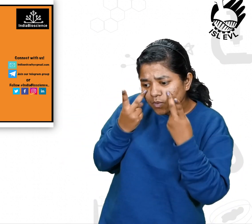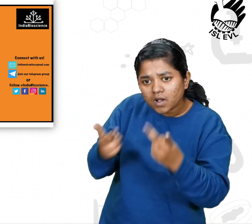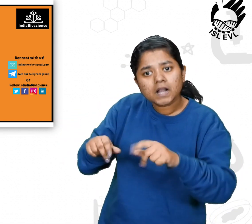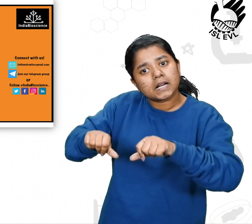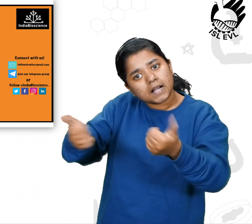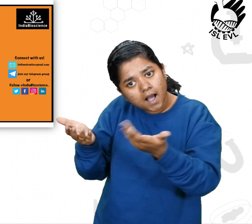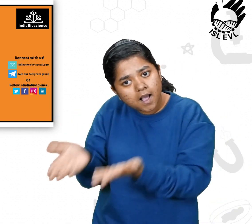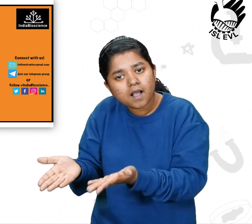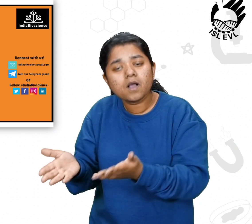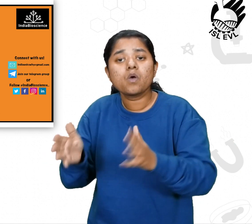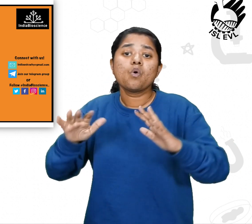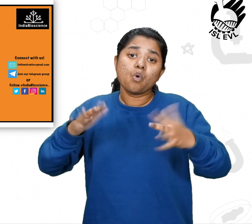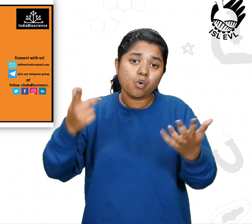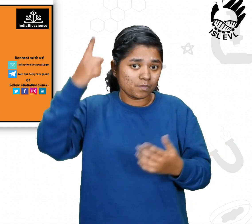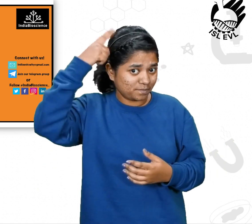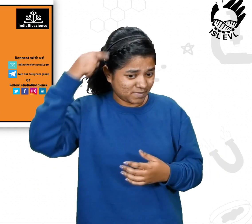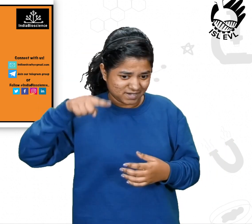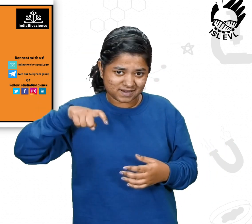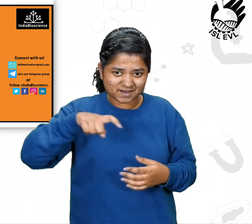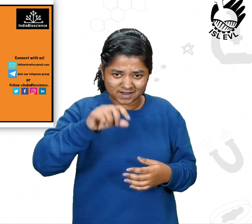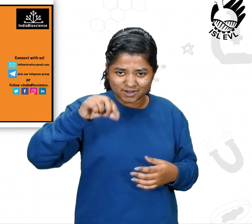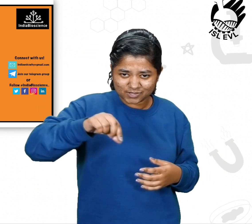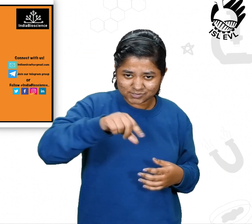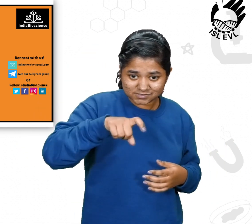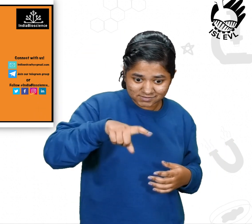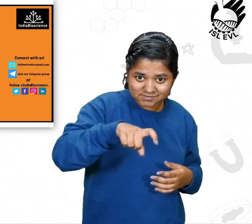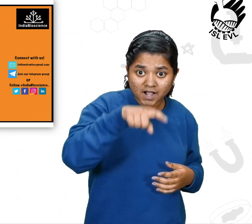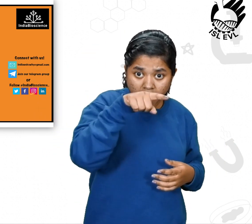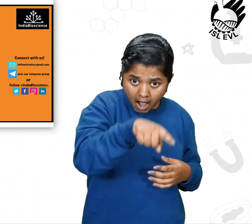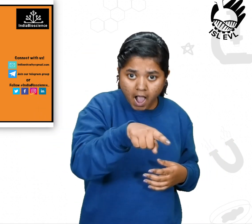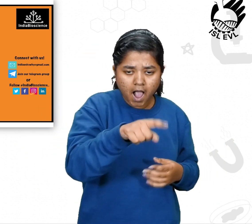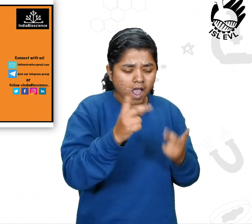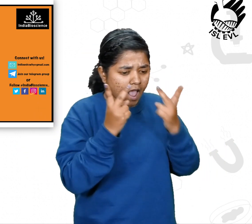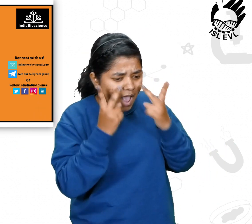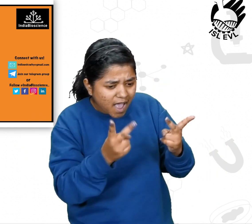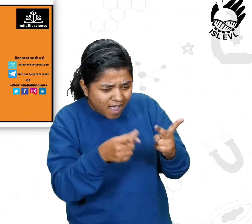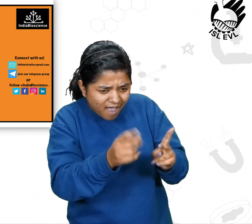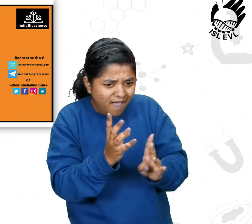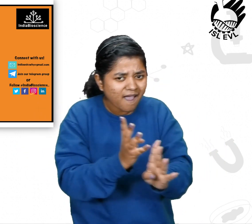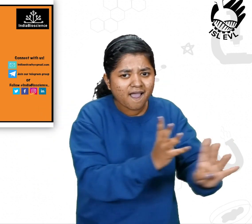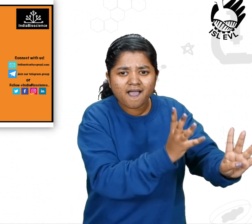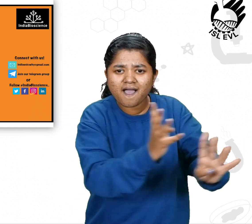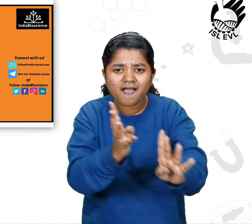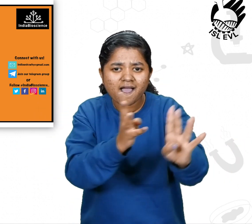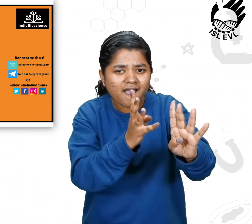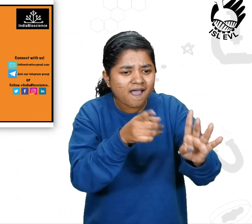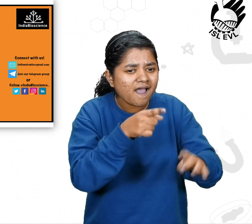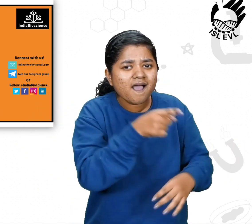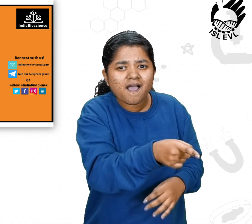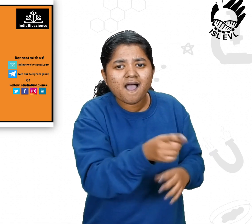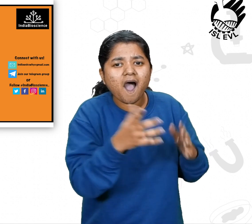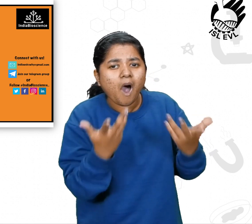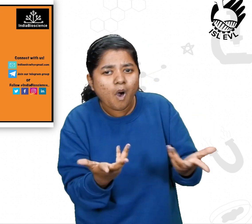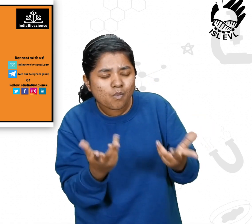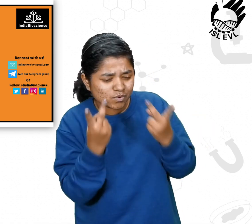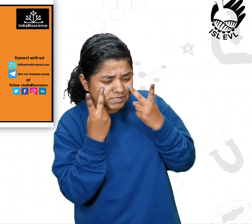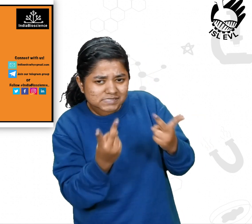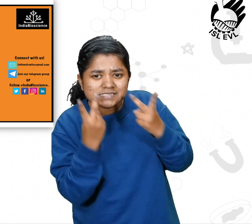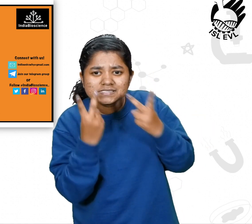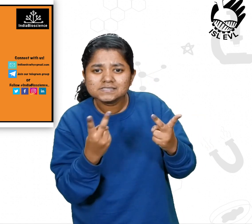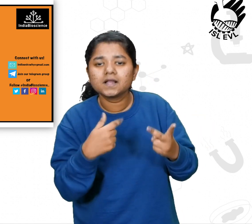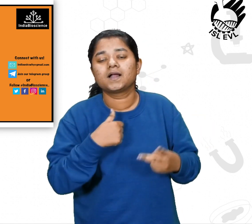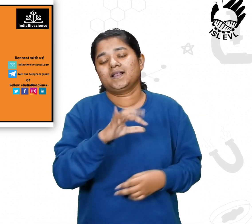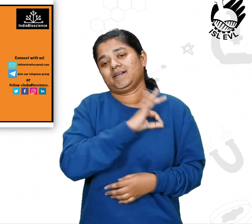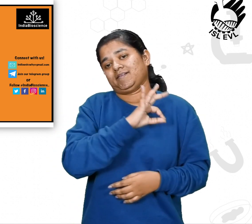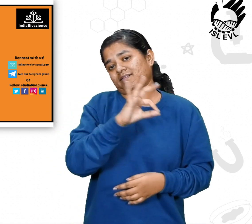everywhere, right? So you don't need a microscope or an extraordinary instrument. So what I realized was that they